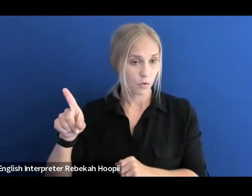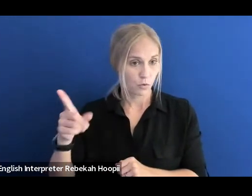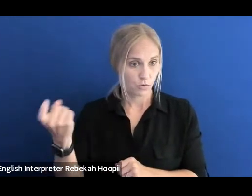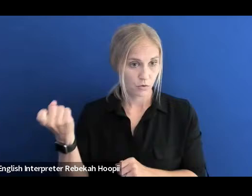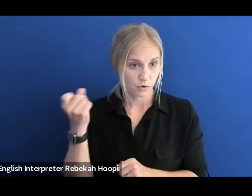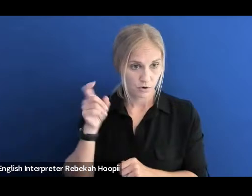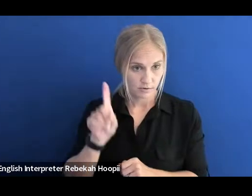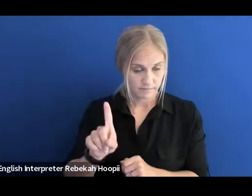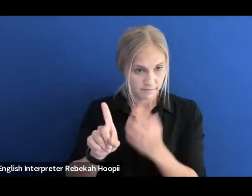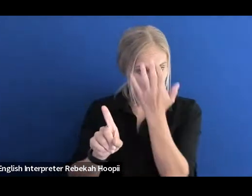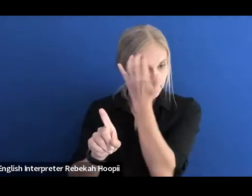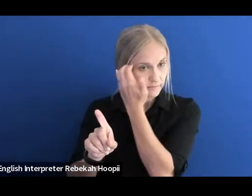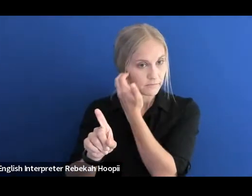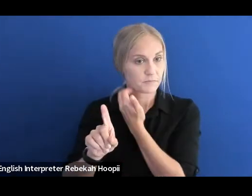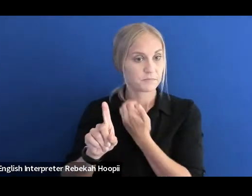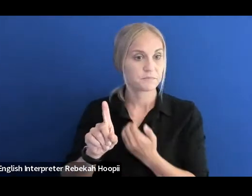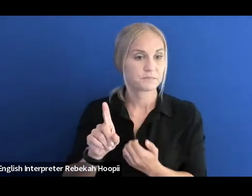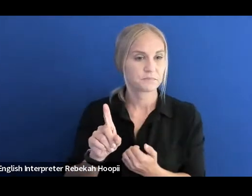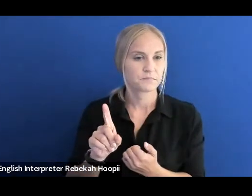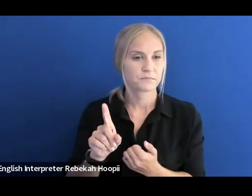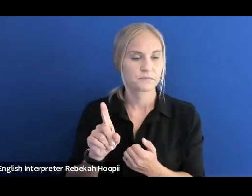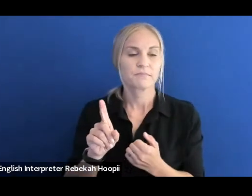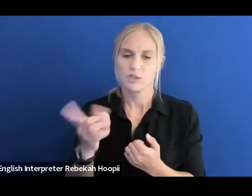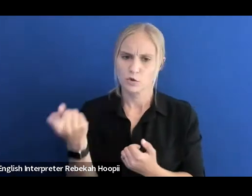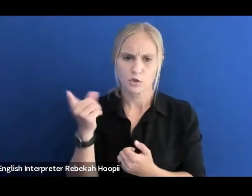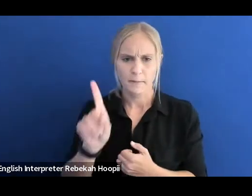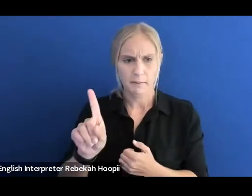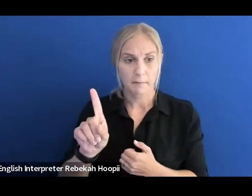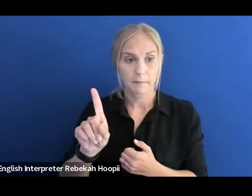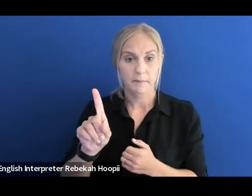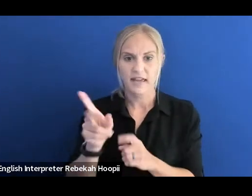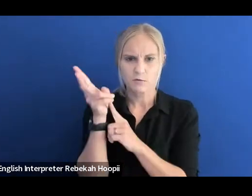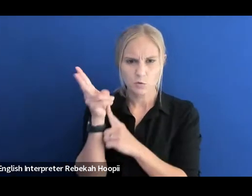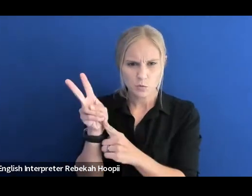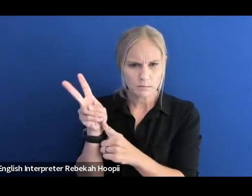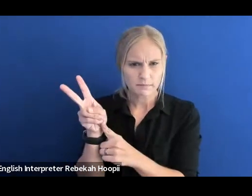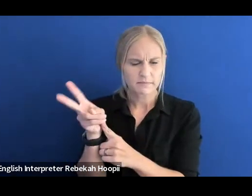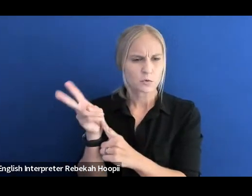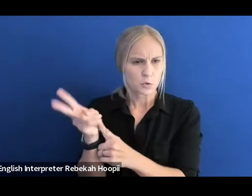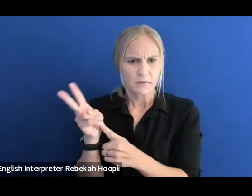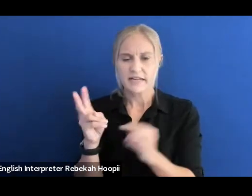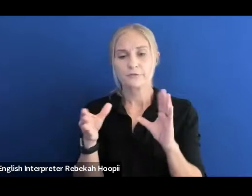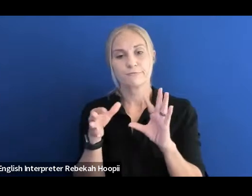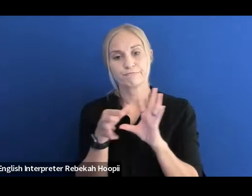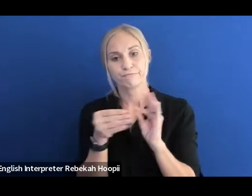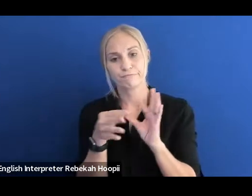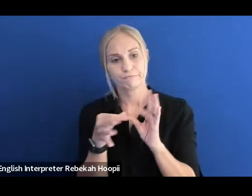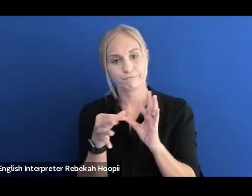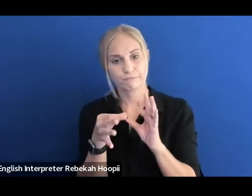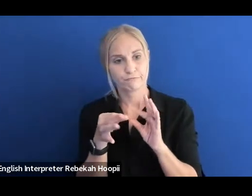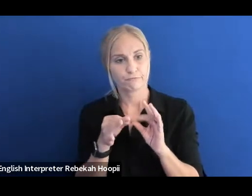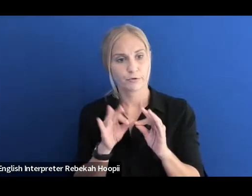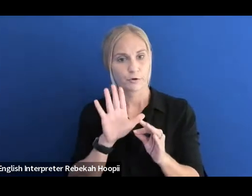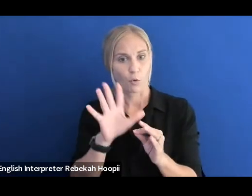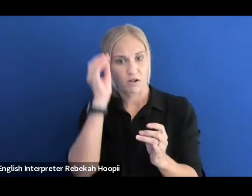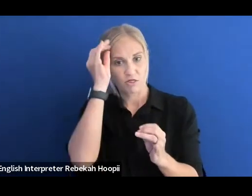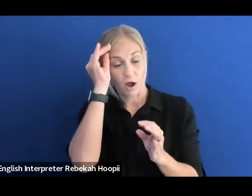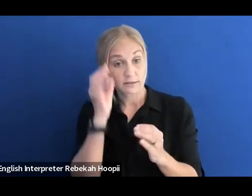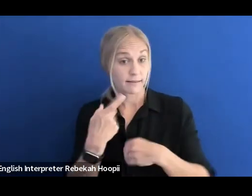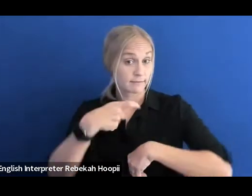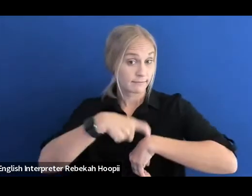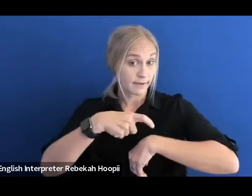stealing her thunder. you'll come up, we'll get 3 minutes to give comments. And then if we have